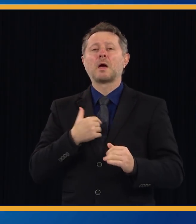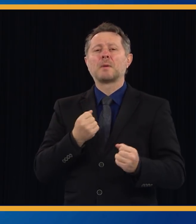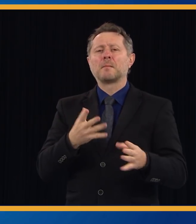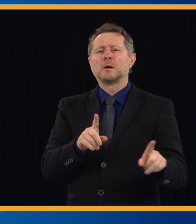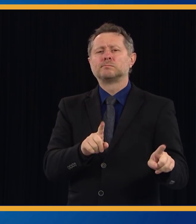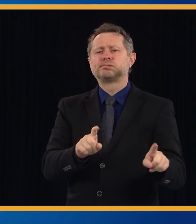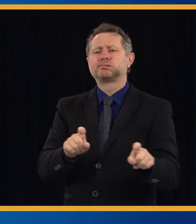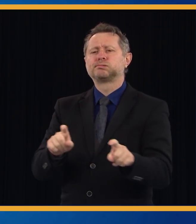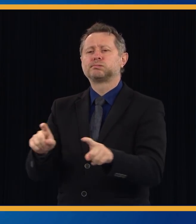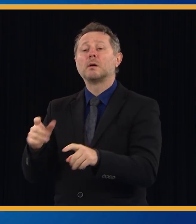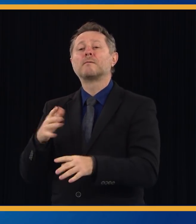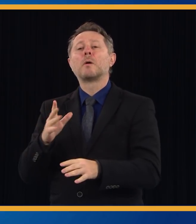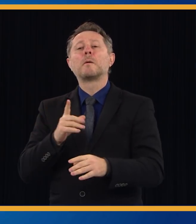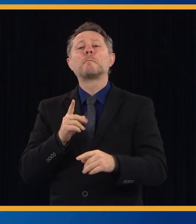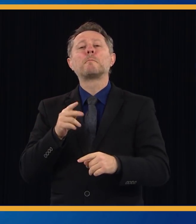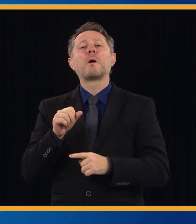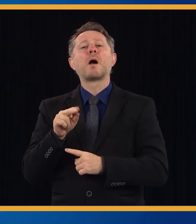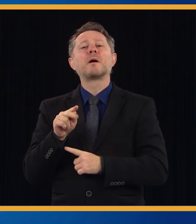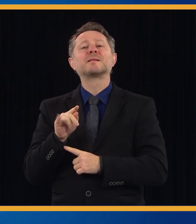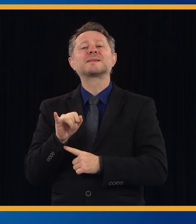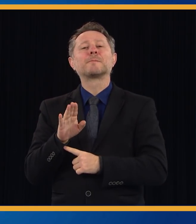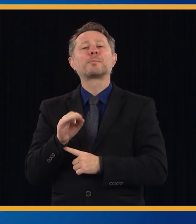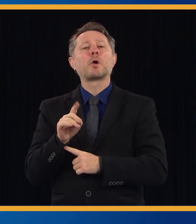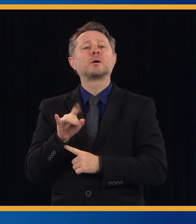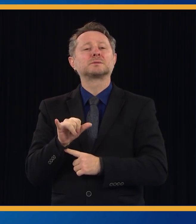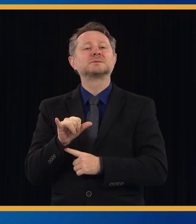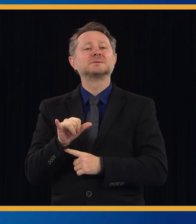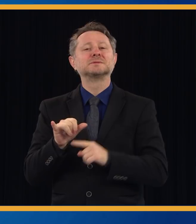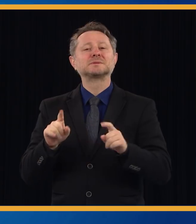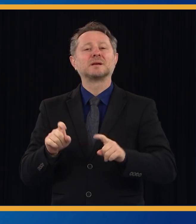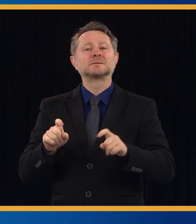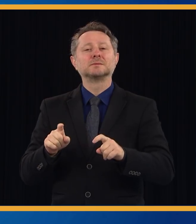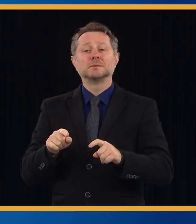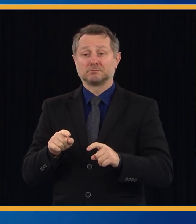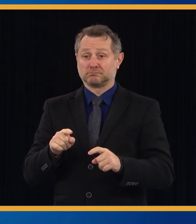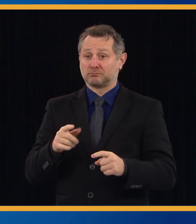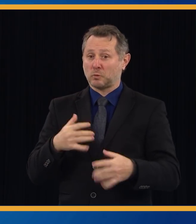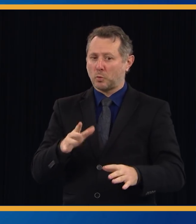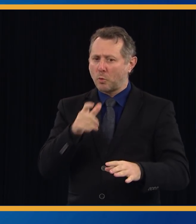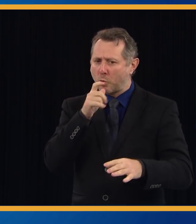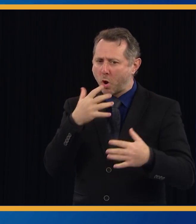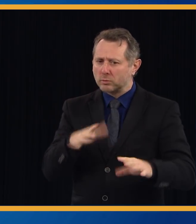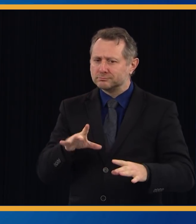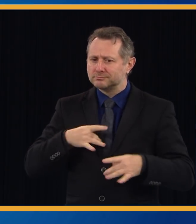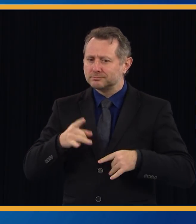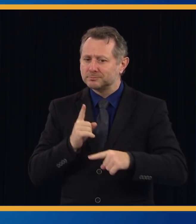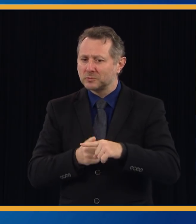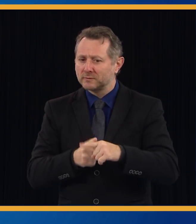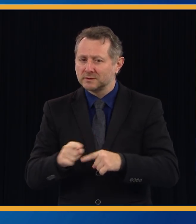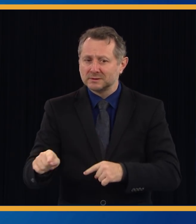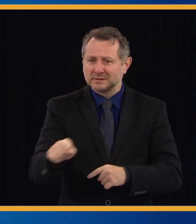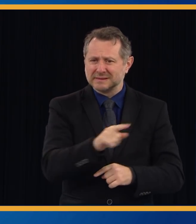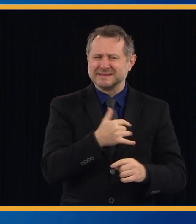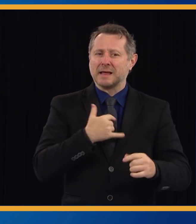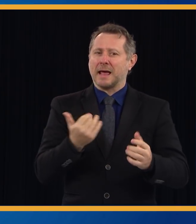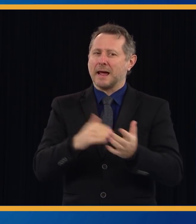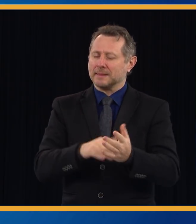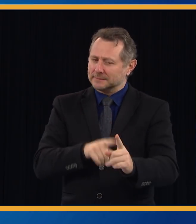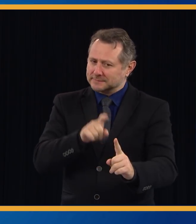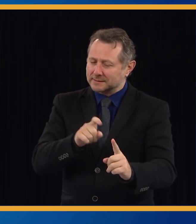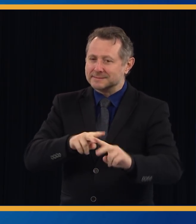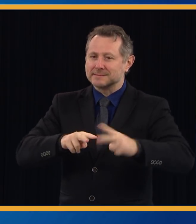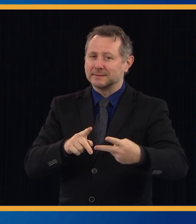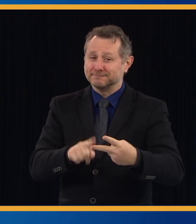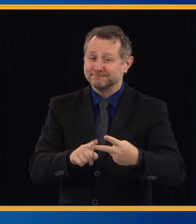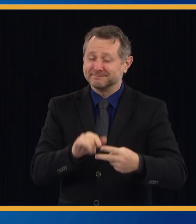This is why testing is so important. We're doing antibody testing around the state in regions. Antibody testing tells